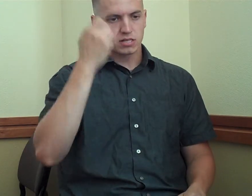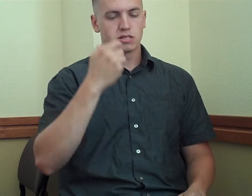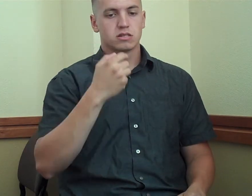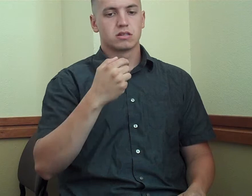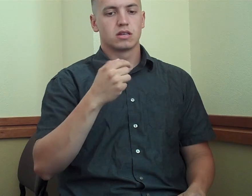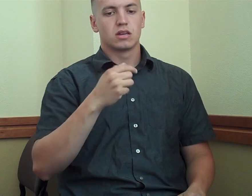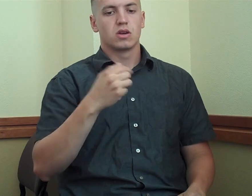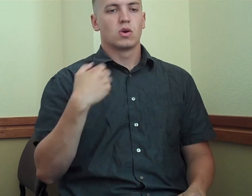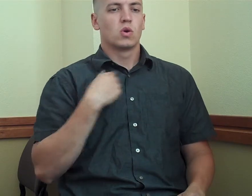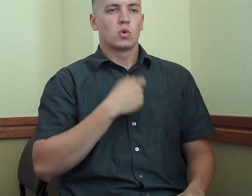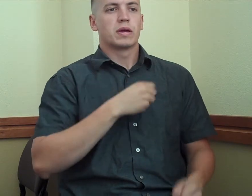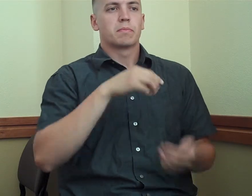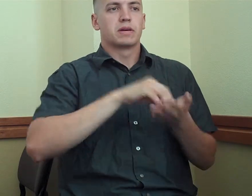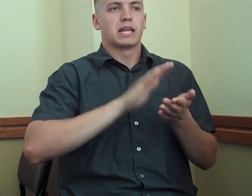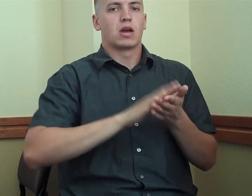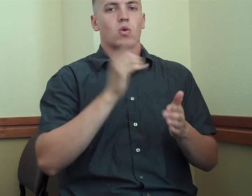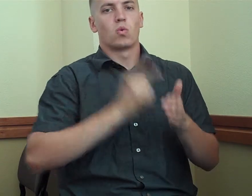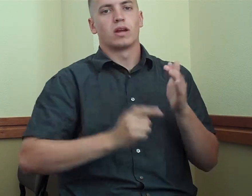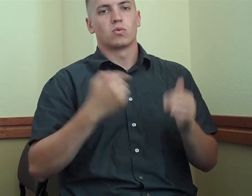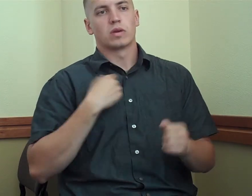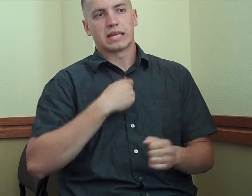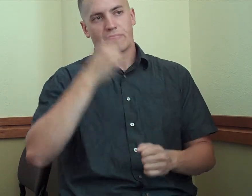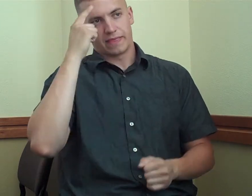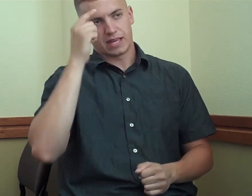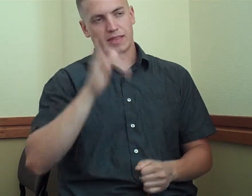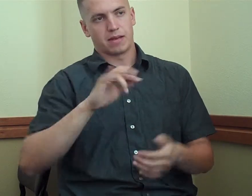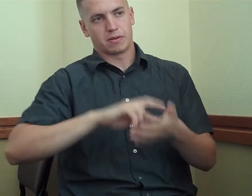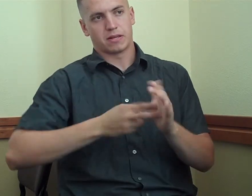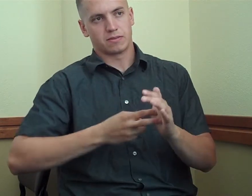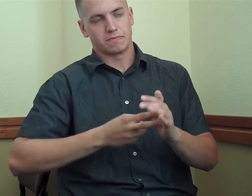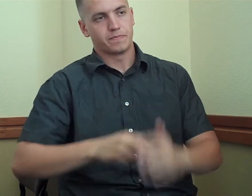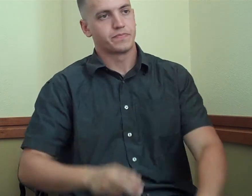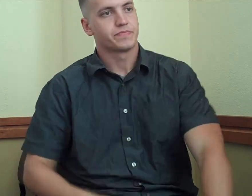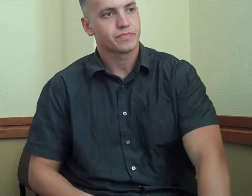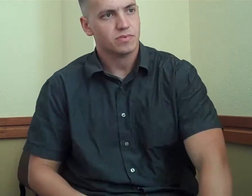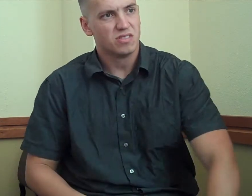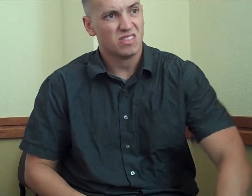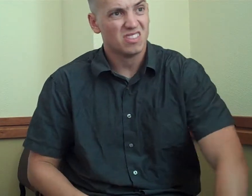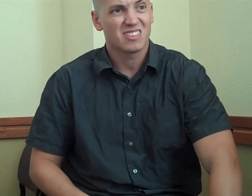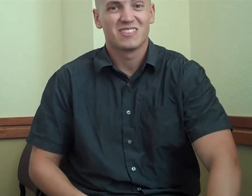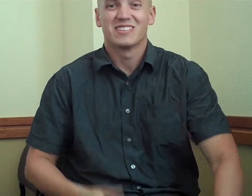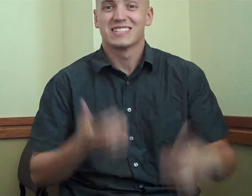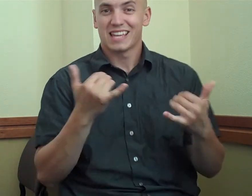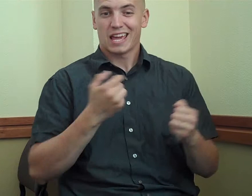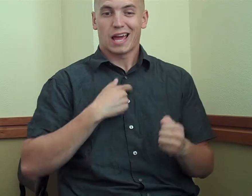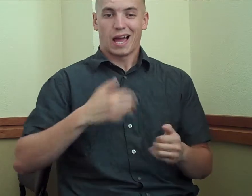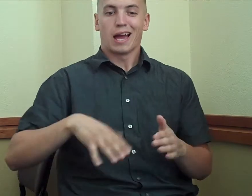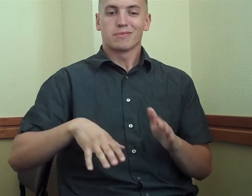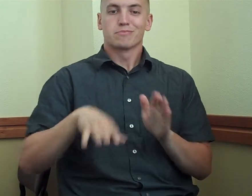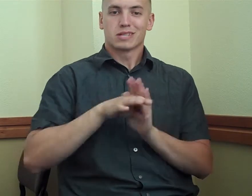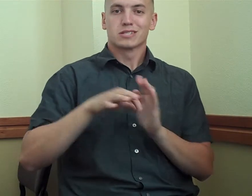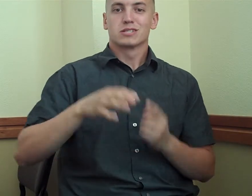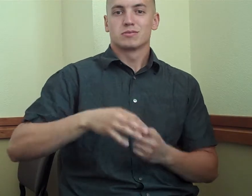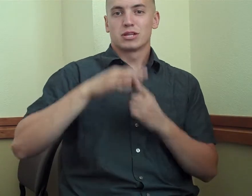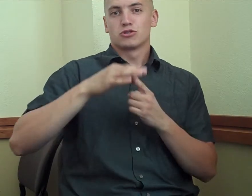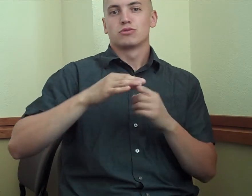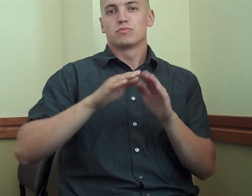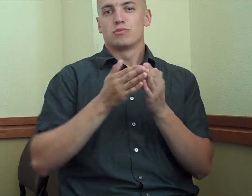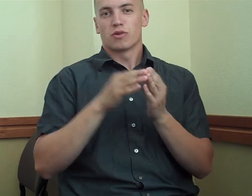going to love this book. I took a lot of care in picking out a book that I just knew you would like. The name of this book is Miss Rumphius. And